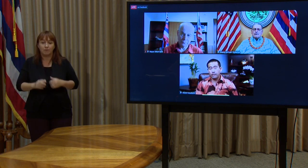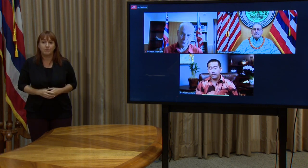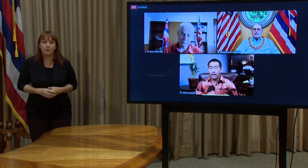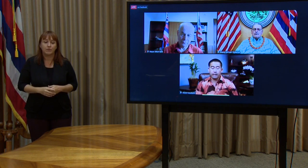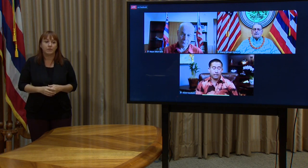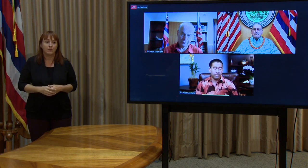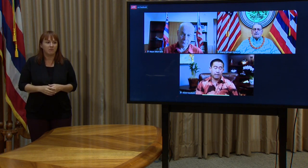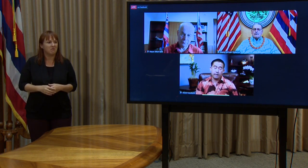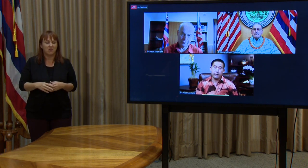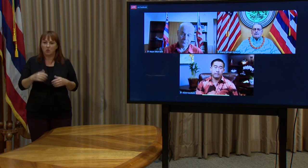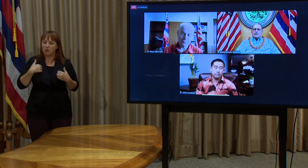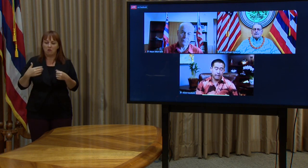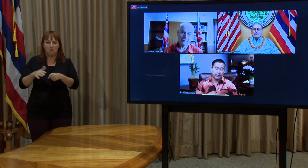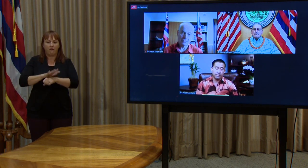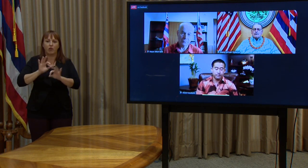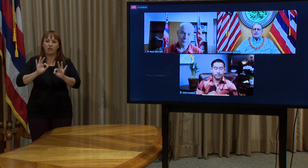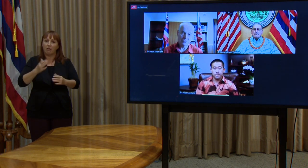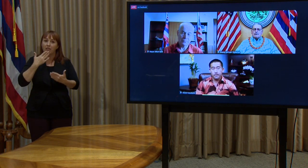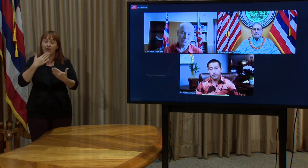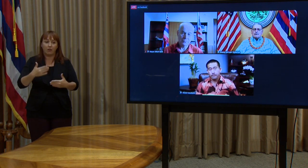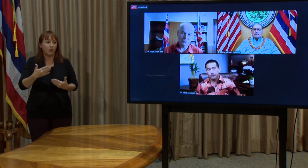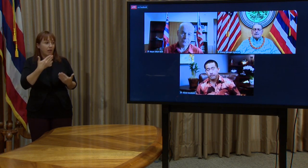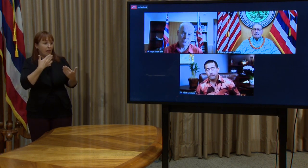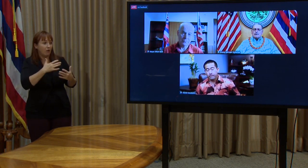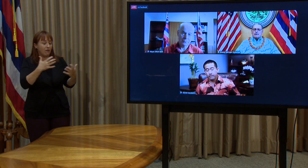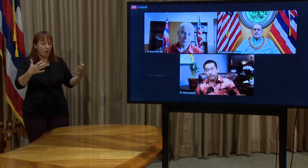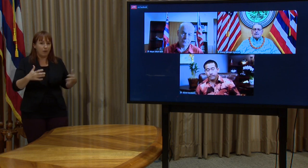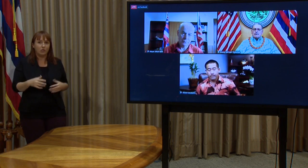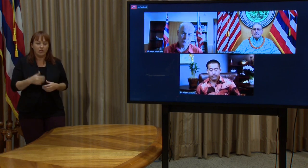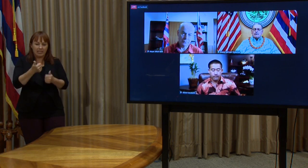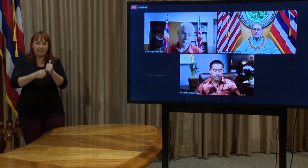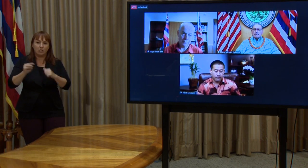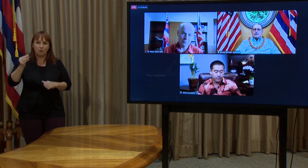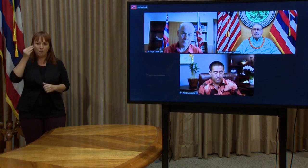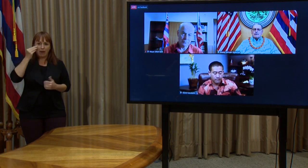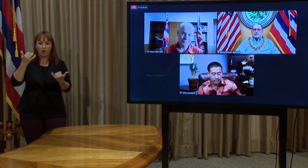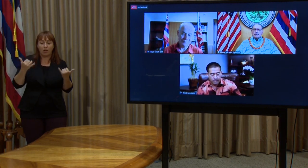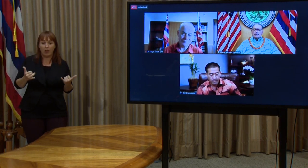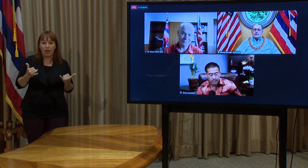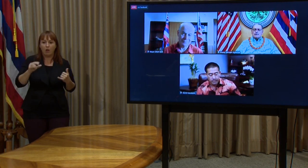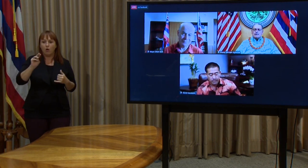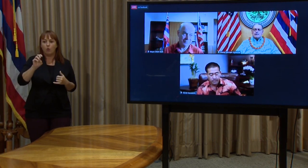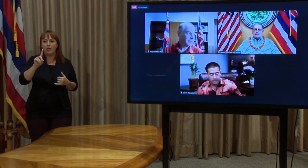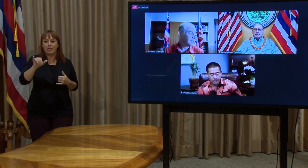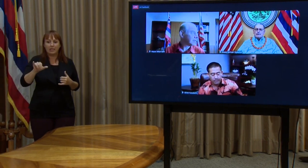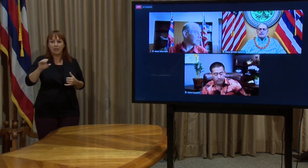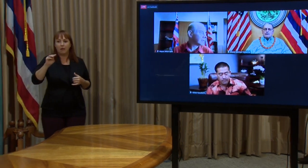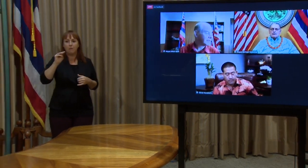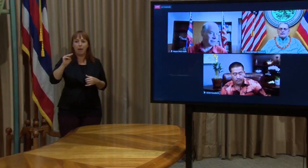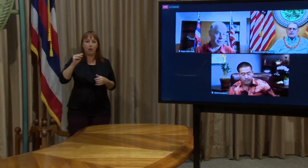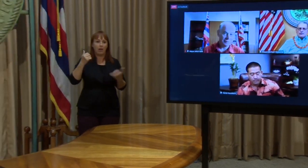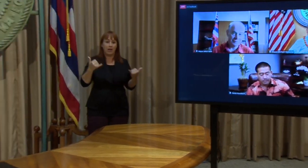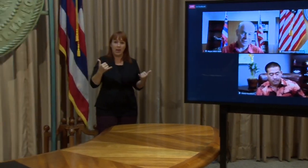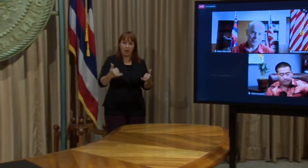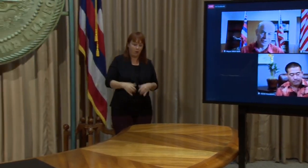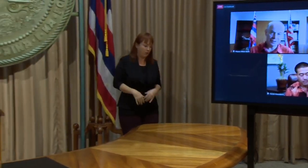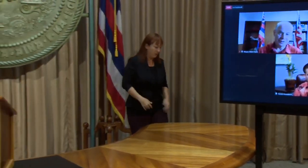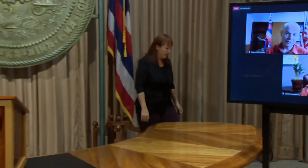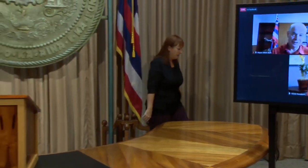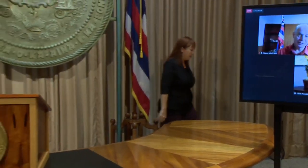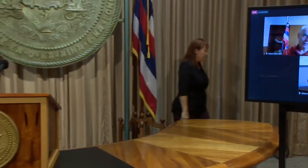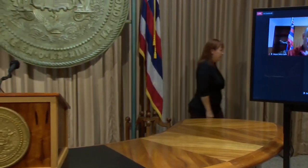we got it covered on our end. Thank you. Thank you very much to our county mayors. go now to Wendy Osher, Maui Now. Wendy.